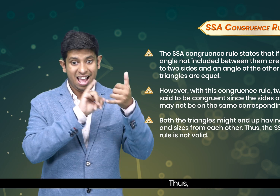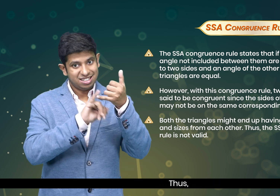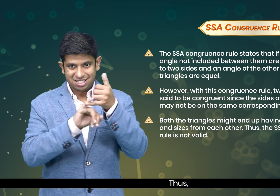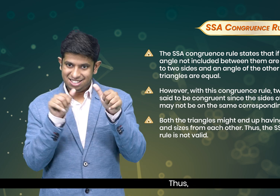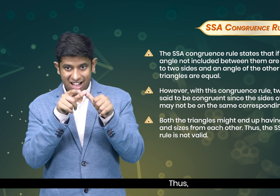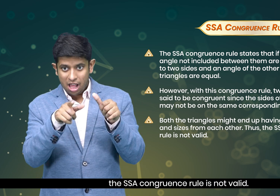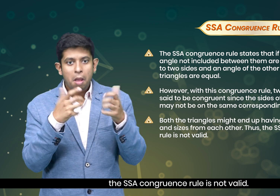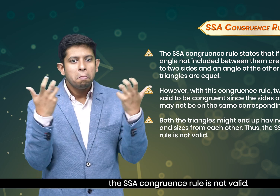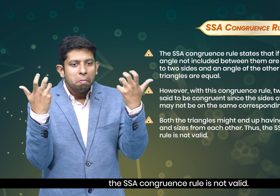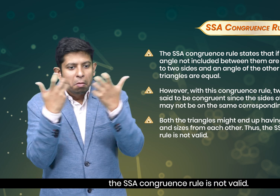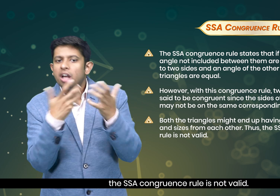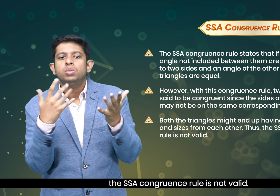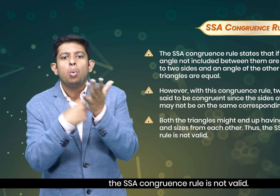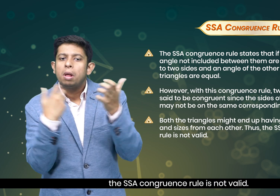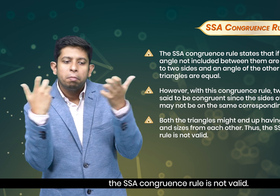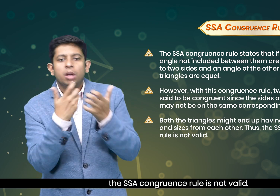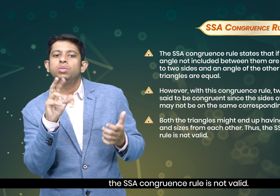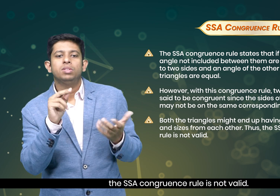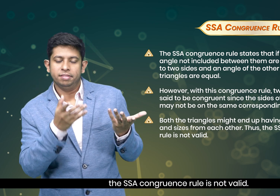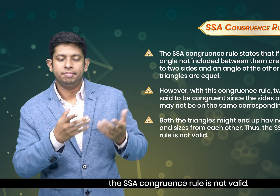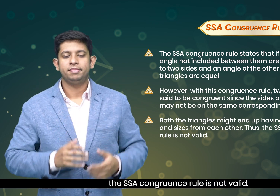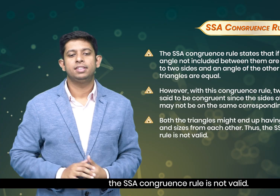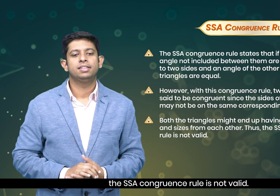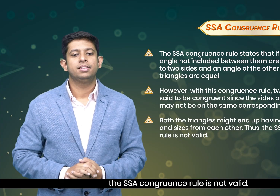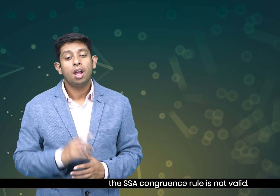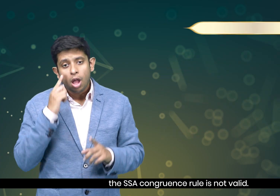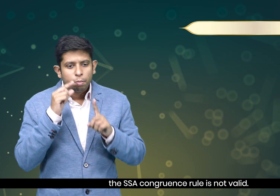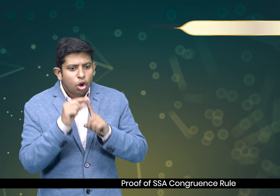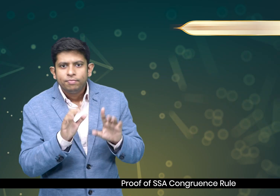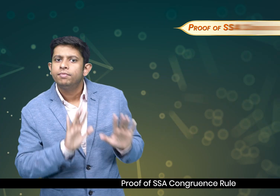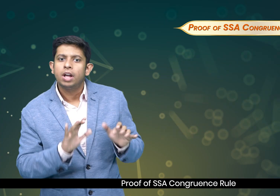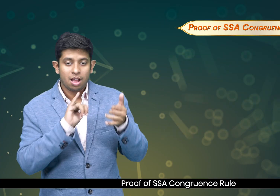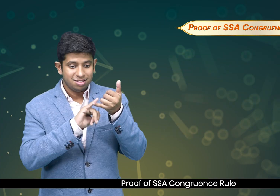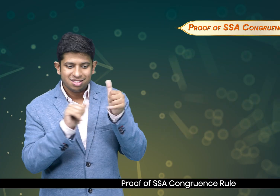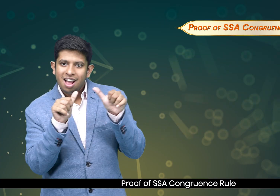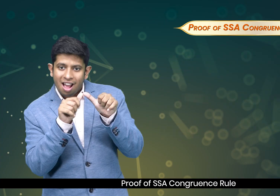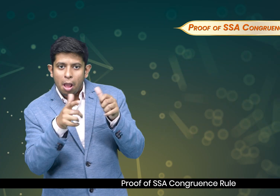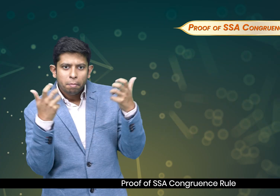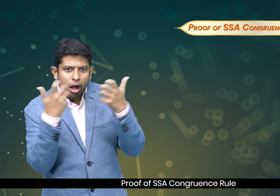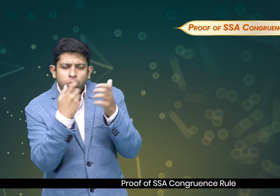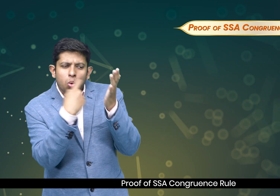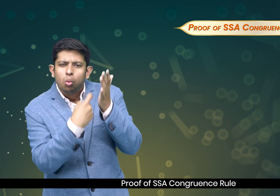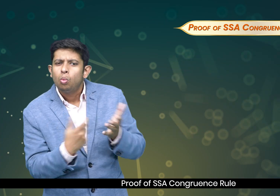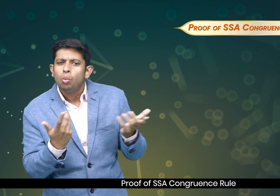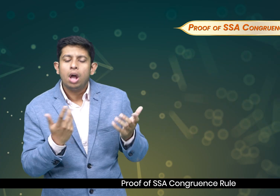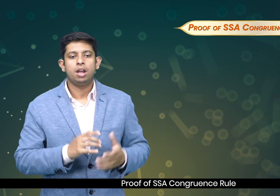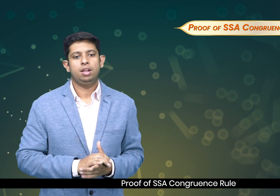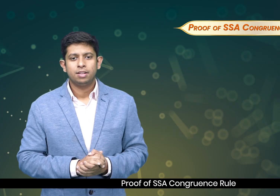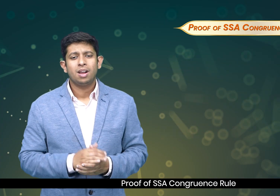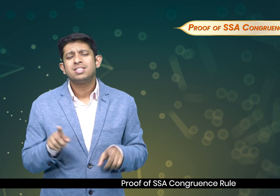Thus, the side-side angle congruence rule is not valid. Proof of side-side angle congruence rule.